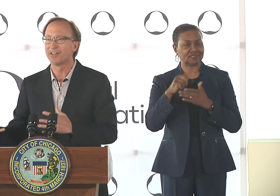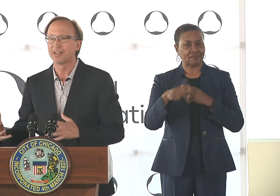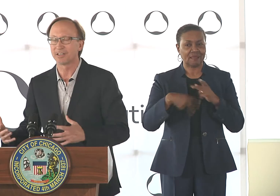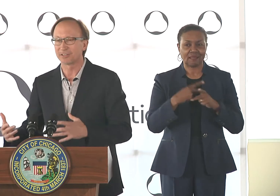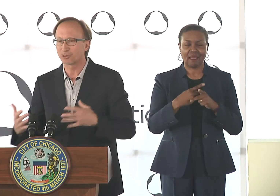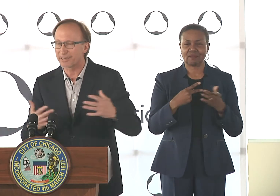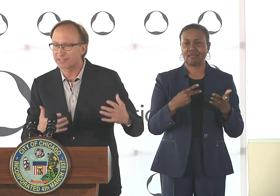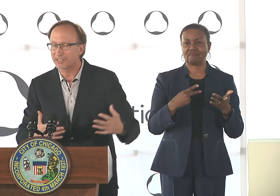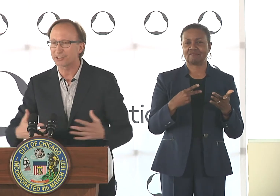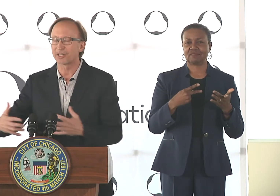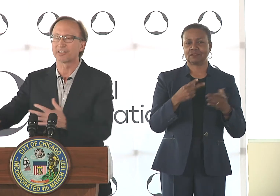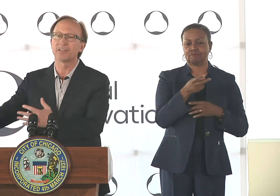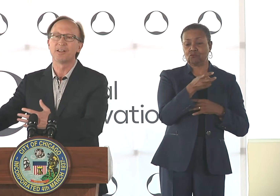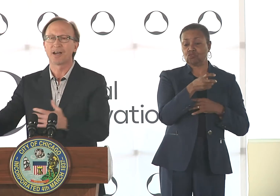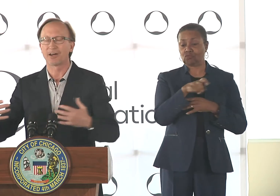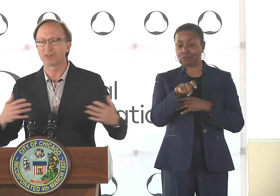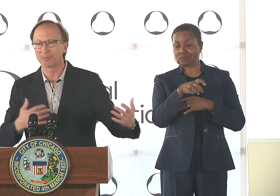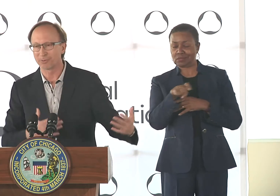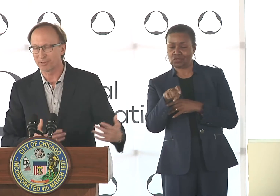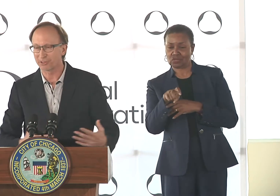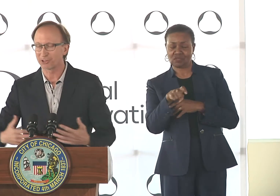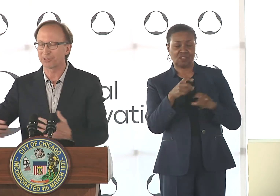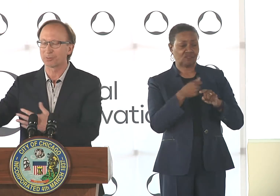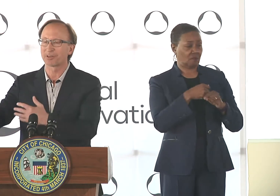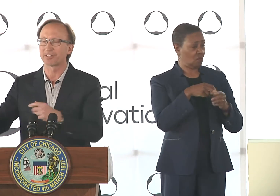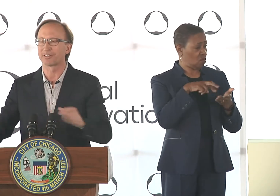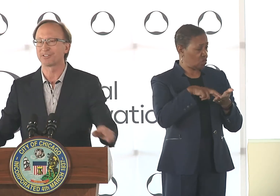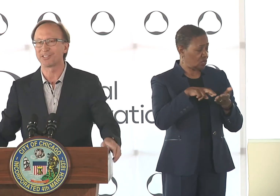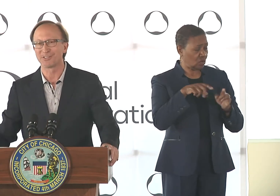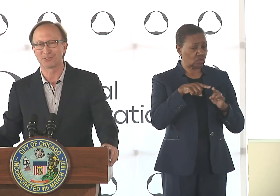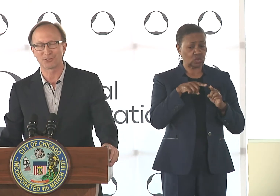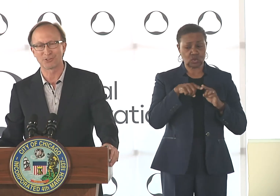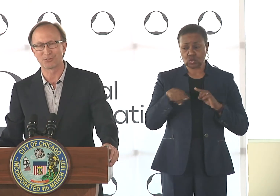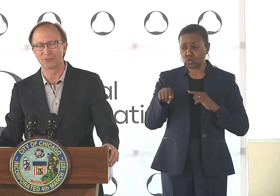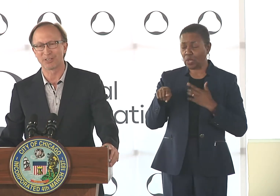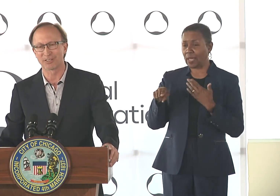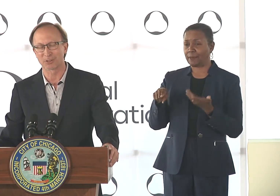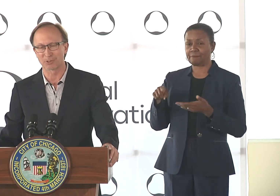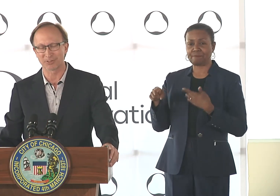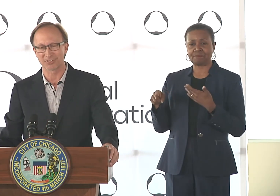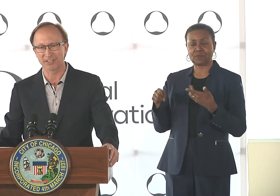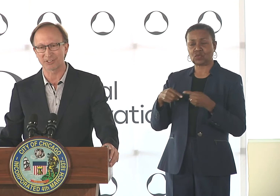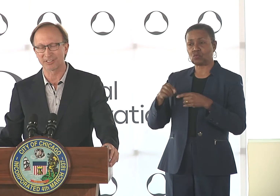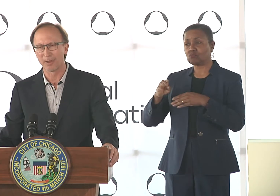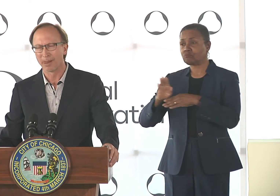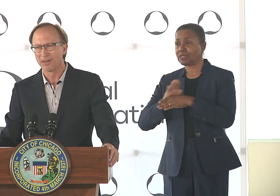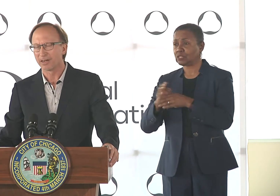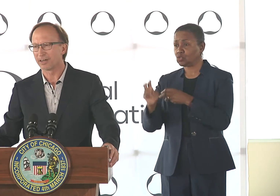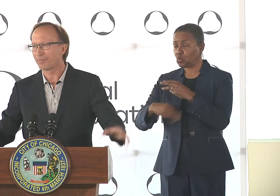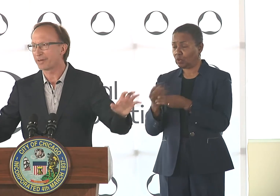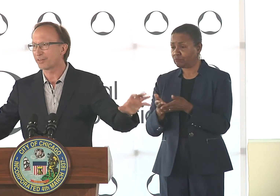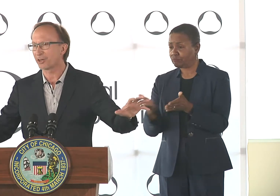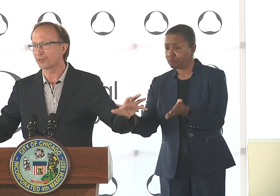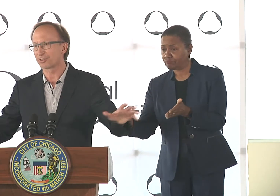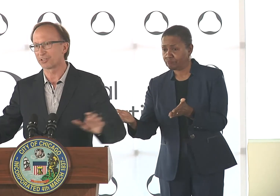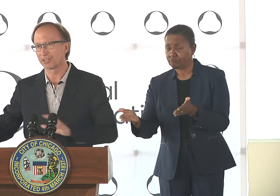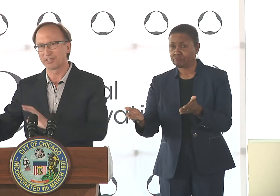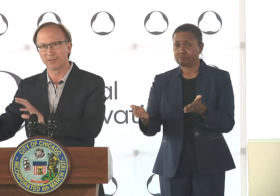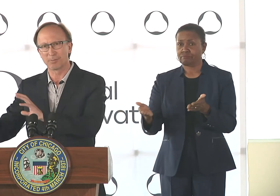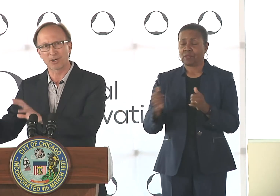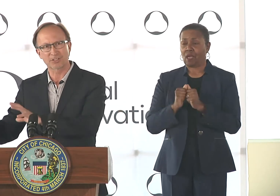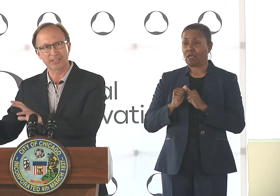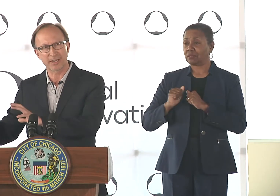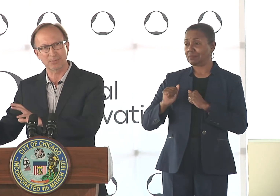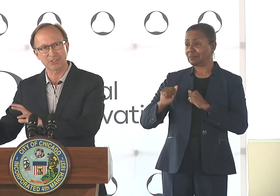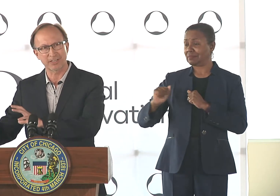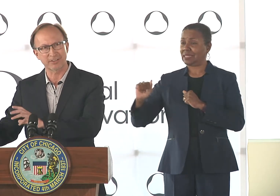of transition out of the research enterprise into commercialization have been on the coast, in